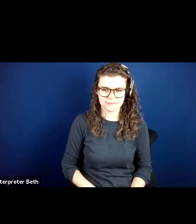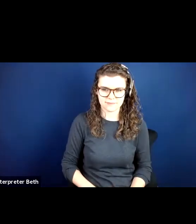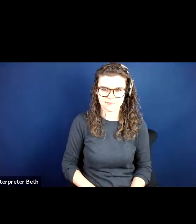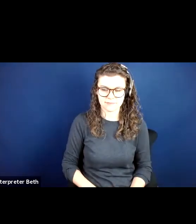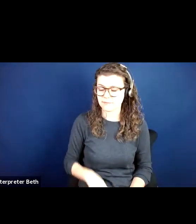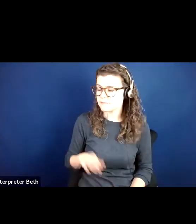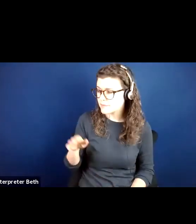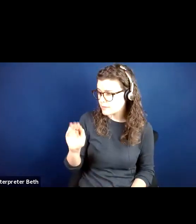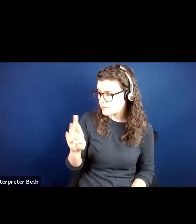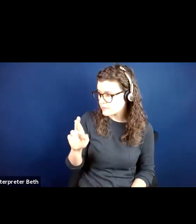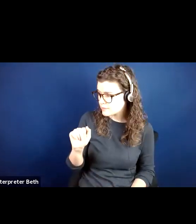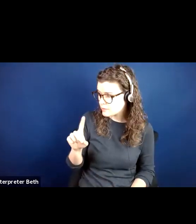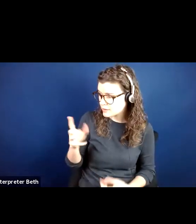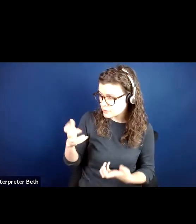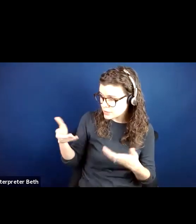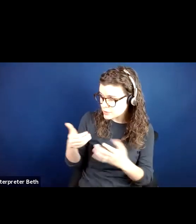Brad, would you like to introduce yourself?